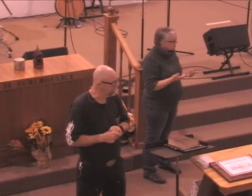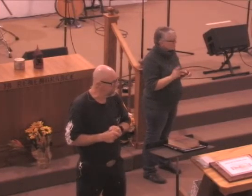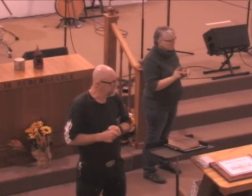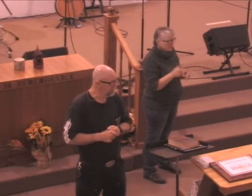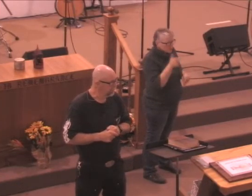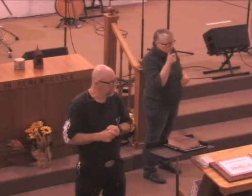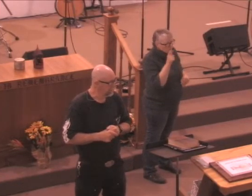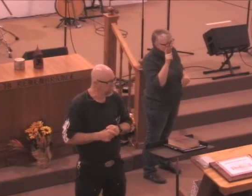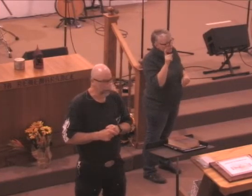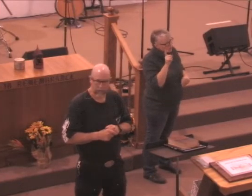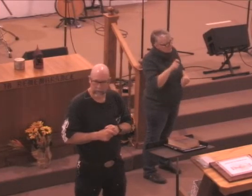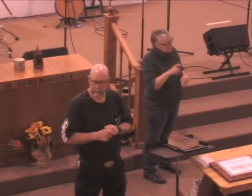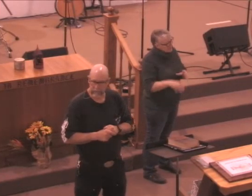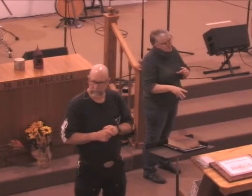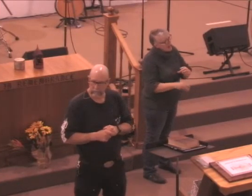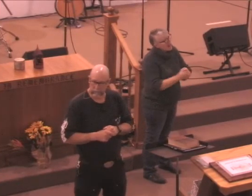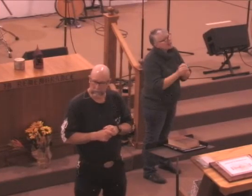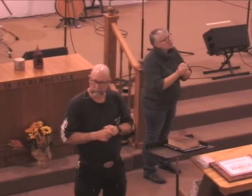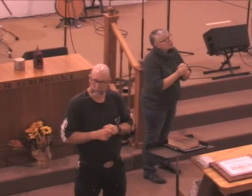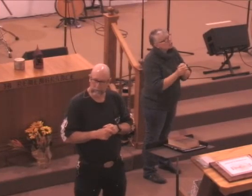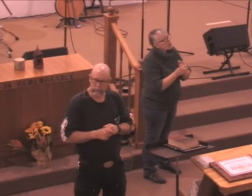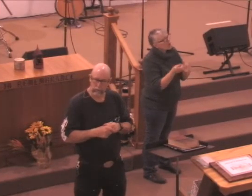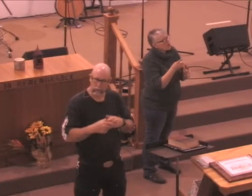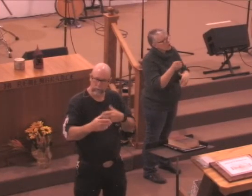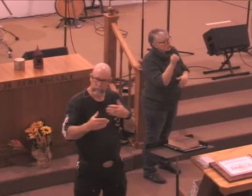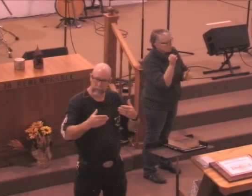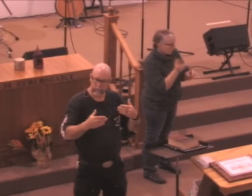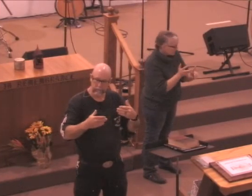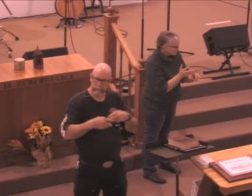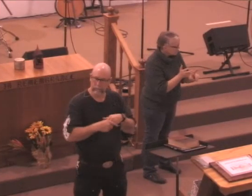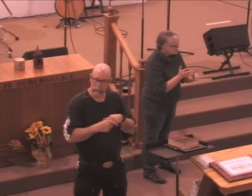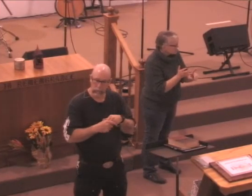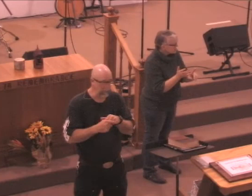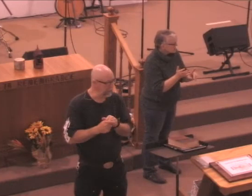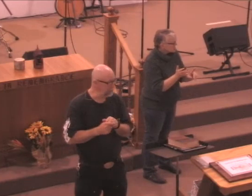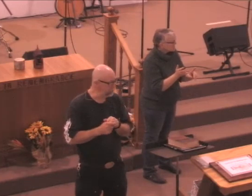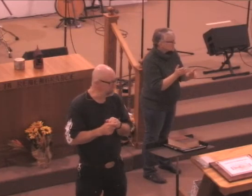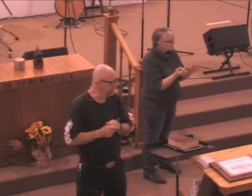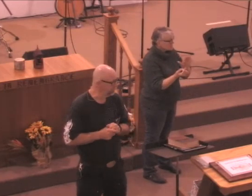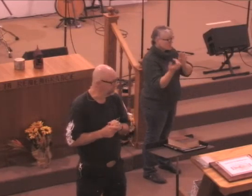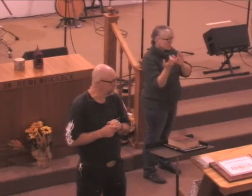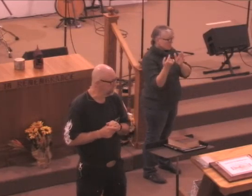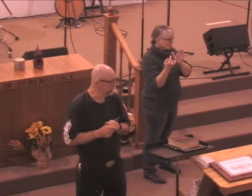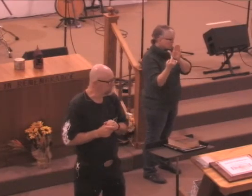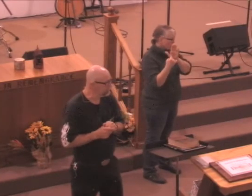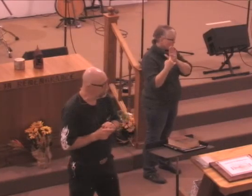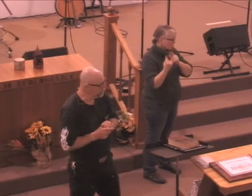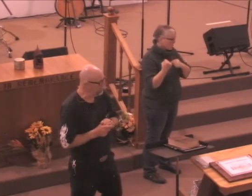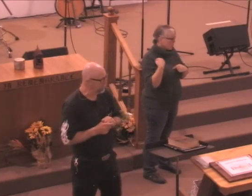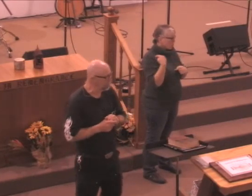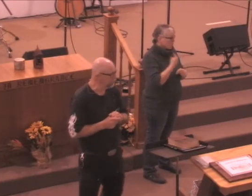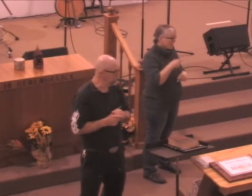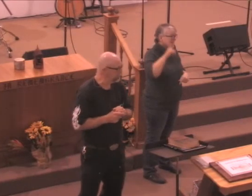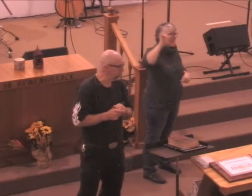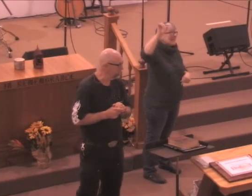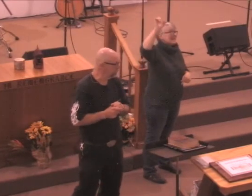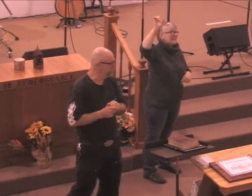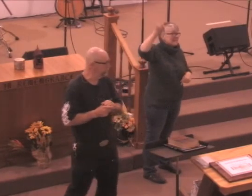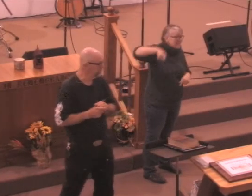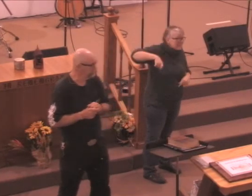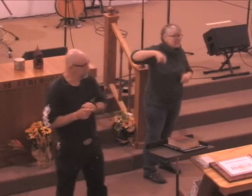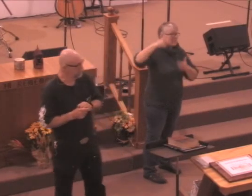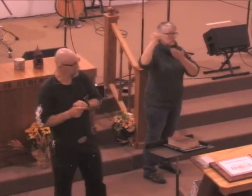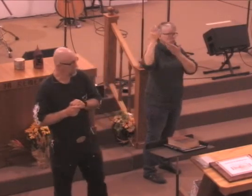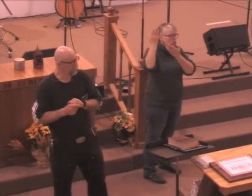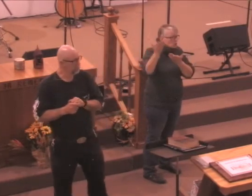people in our lives that show us that we need you, because there's no way we can do this on our own.